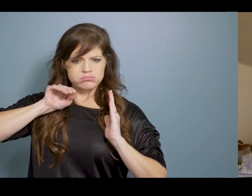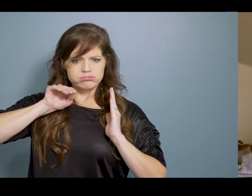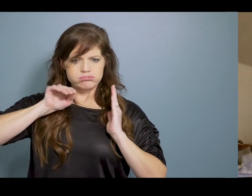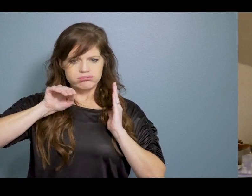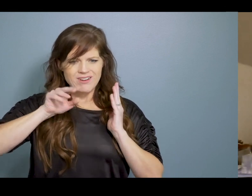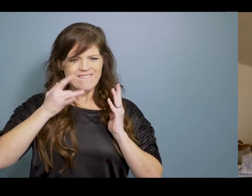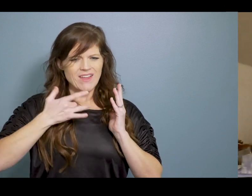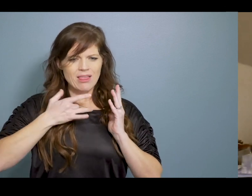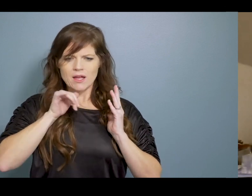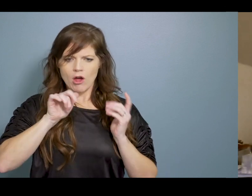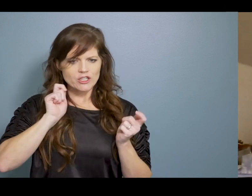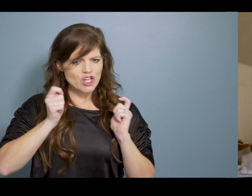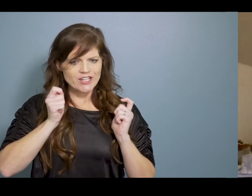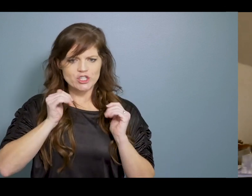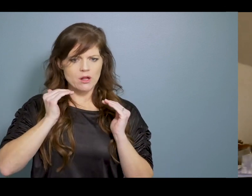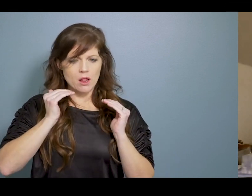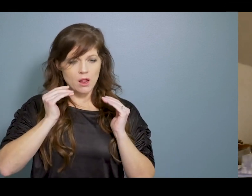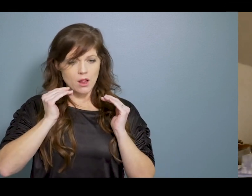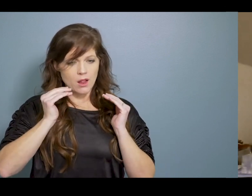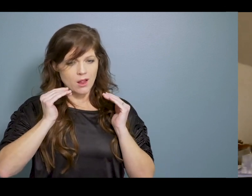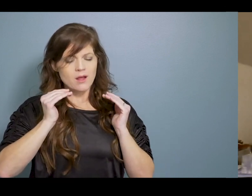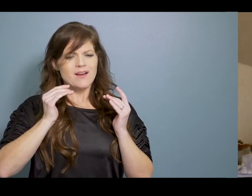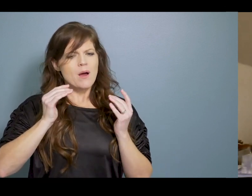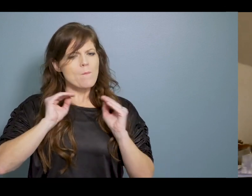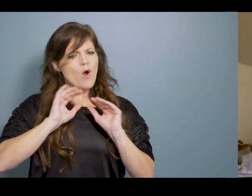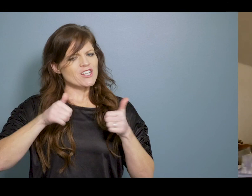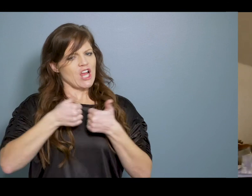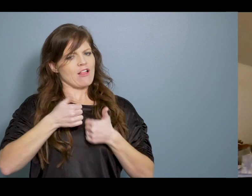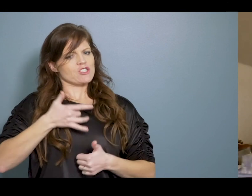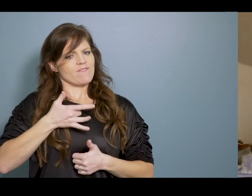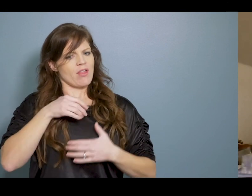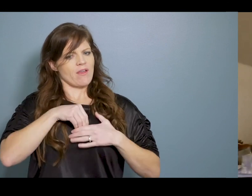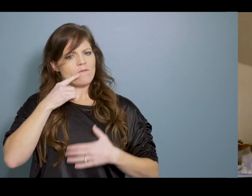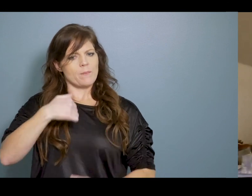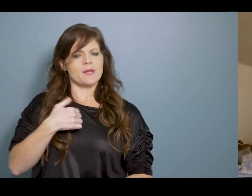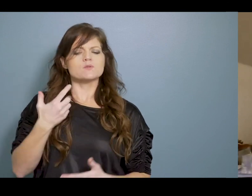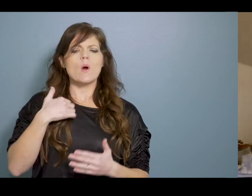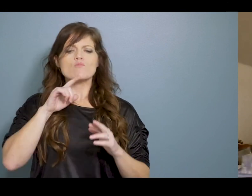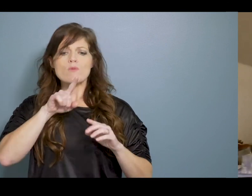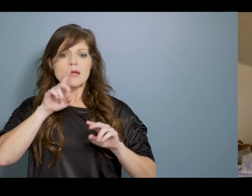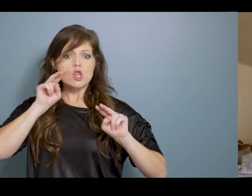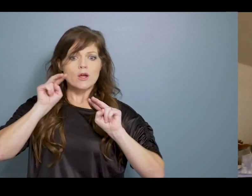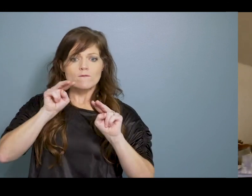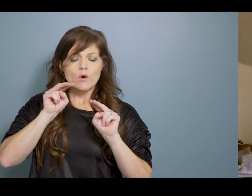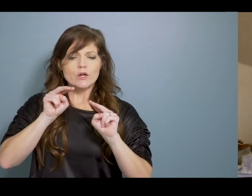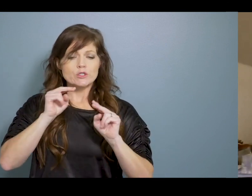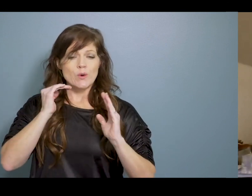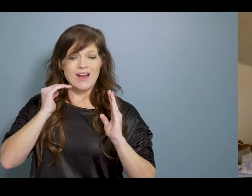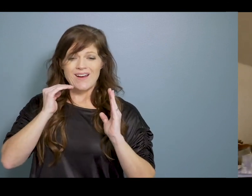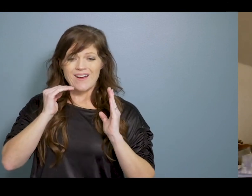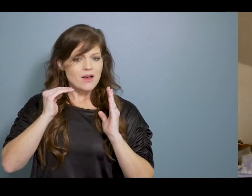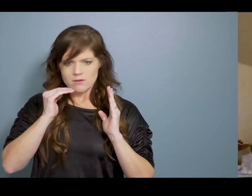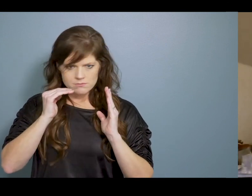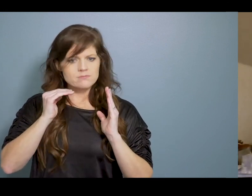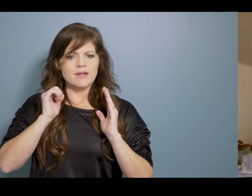forward on things becomes a little more challenging for me. And so I'm really looking forward to being able to kind of get back